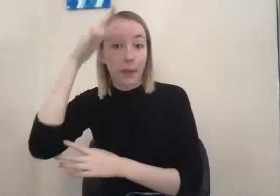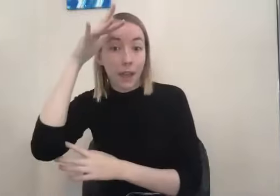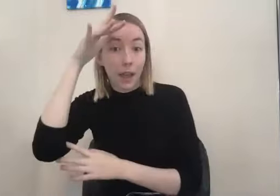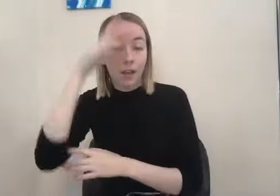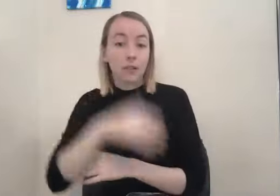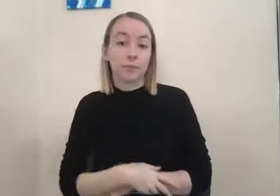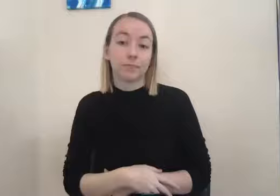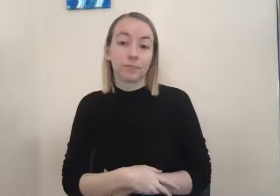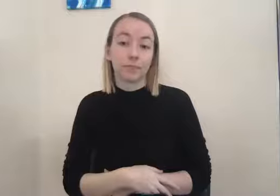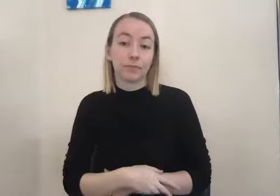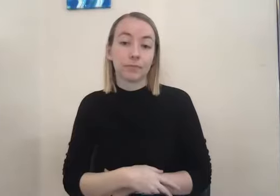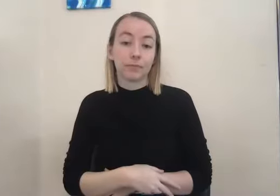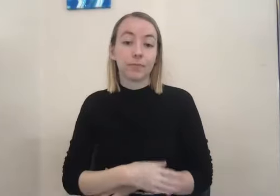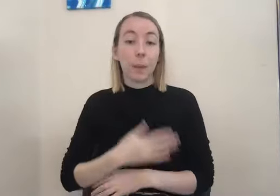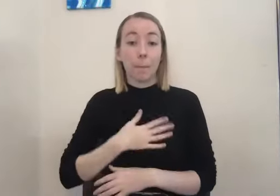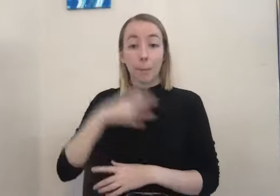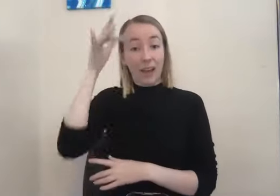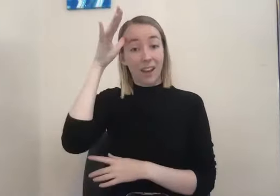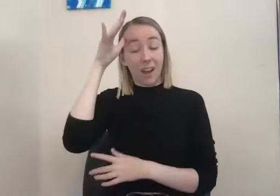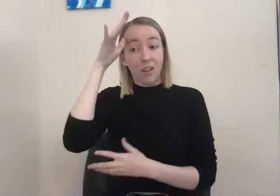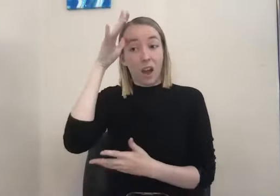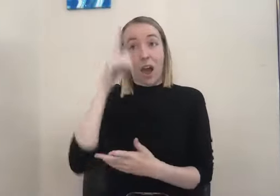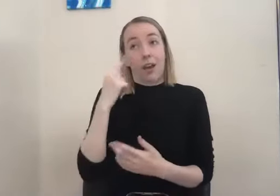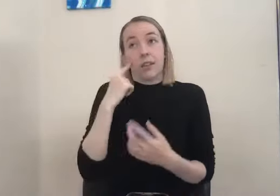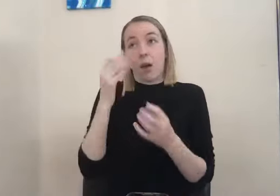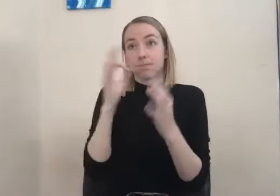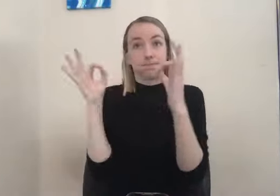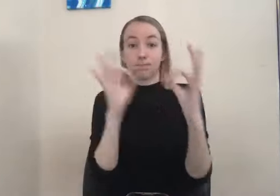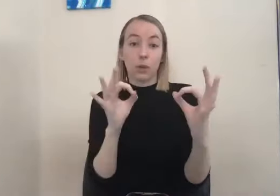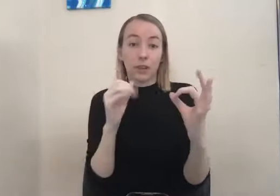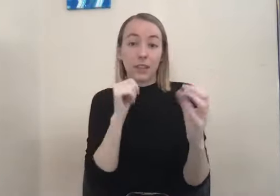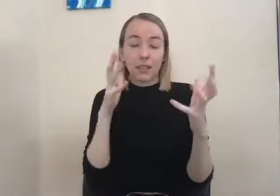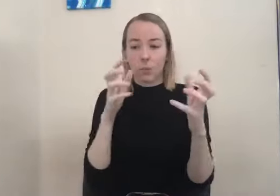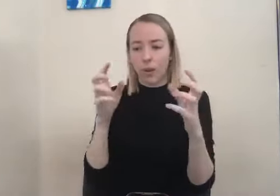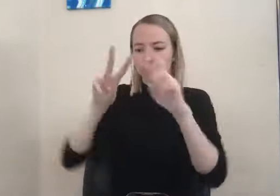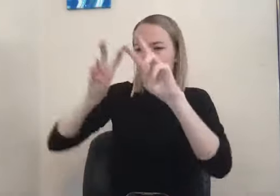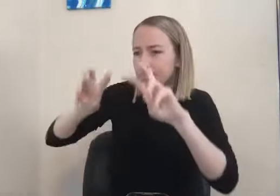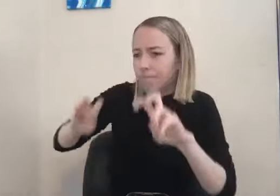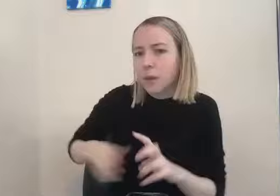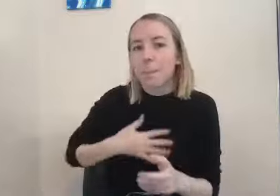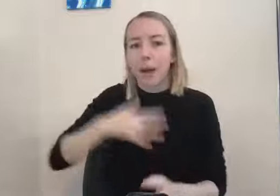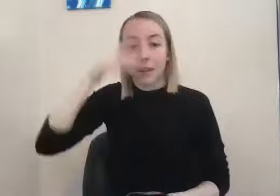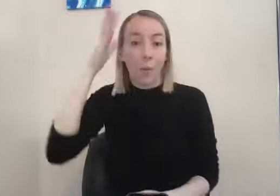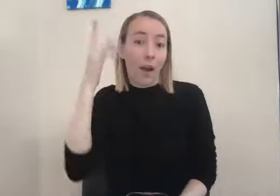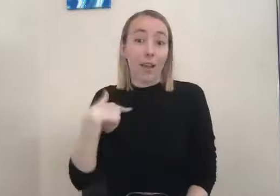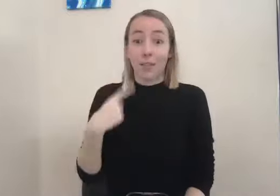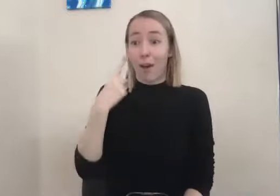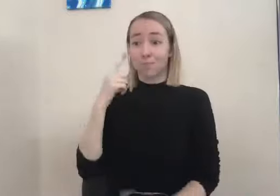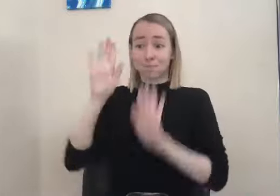for me in step 4 was self-righteousness, because of the anger, because of the resentments, because of how